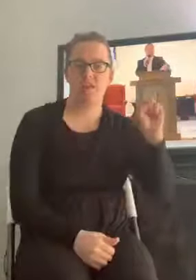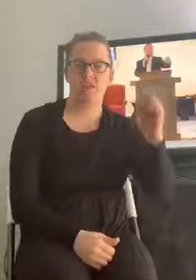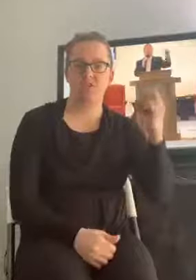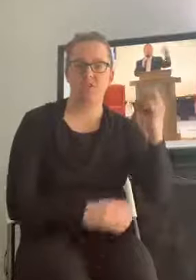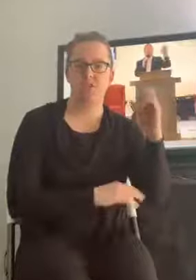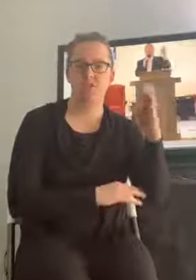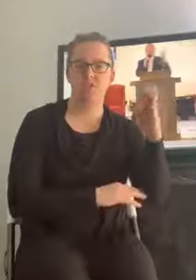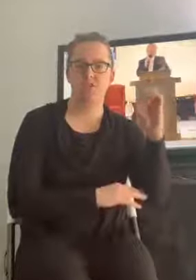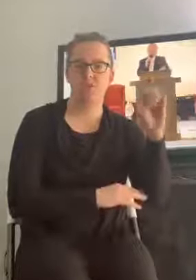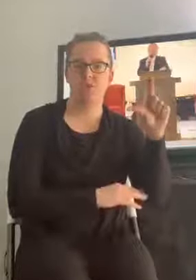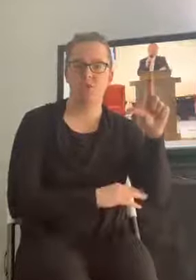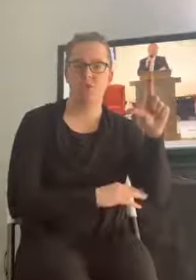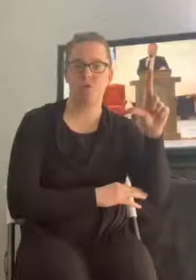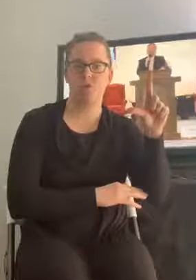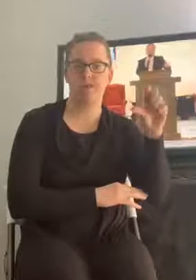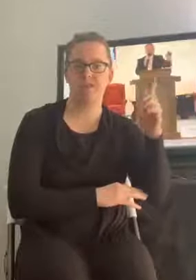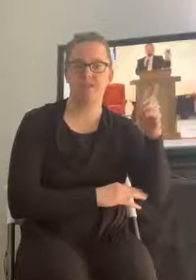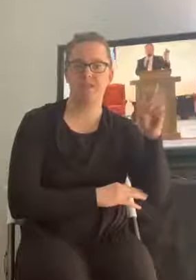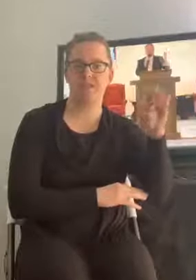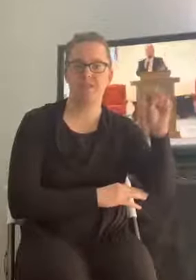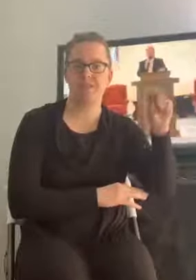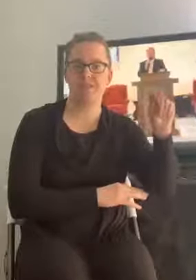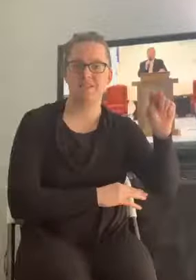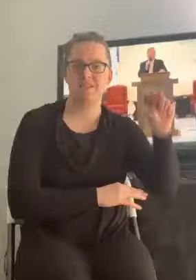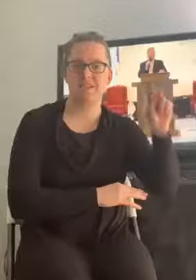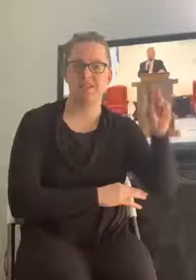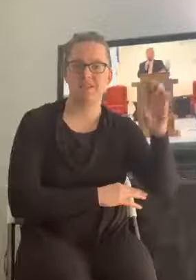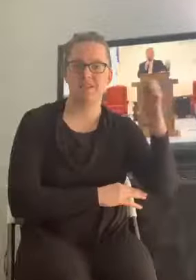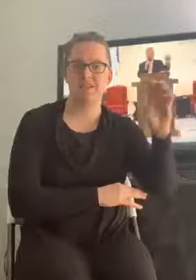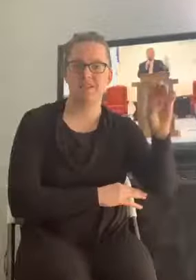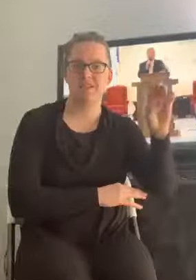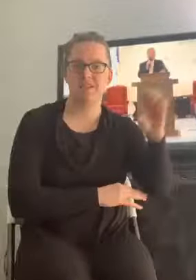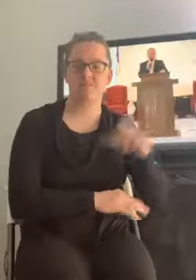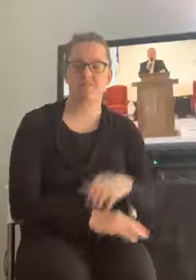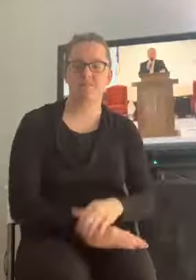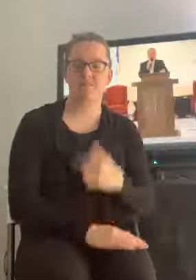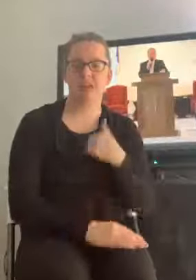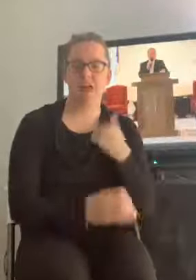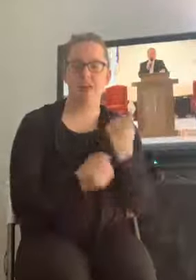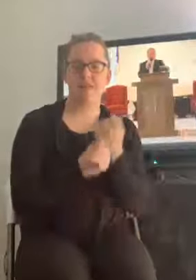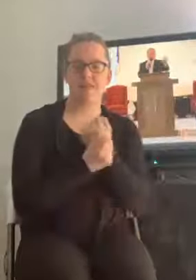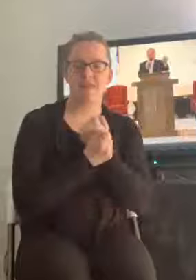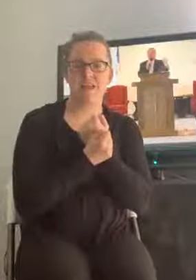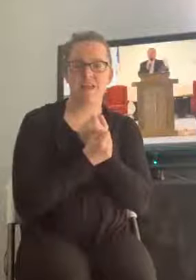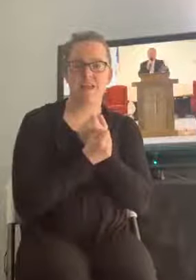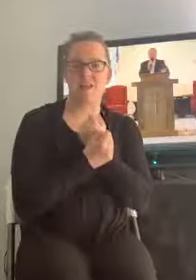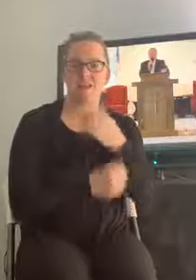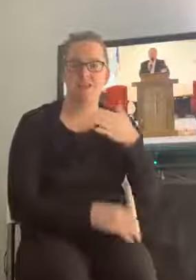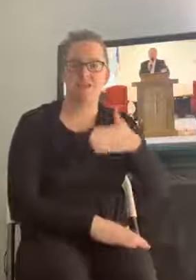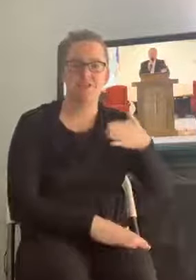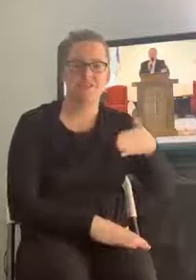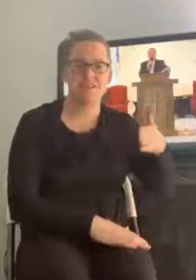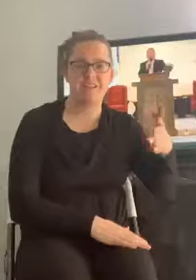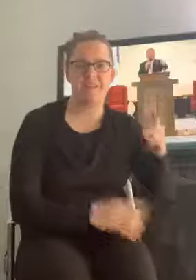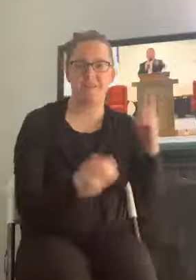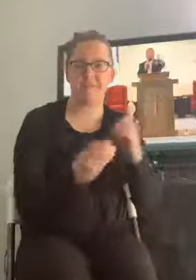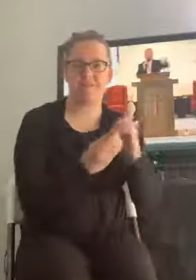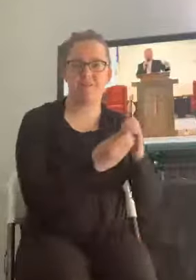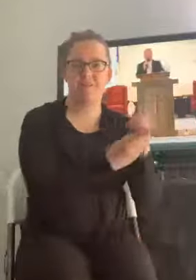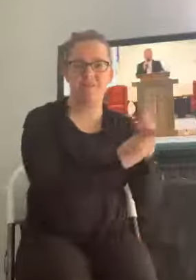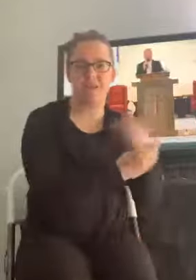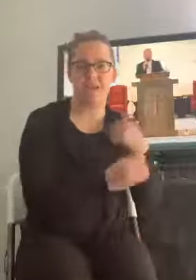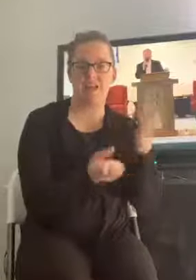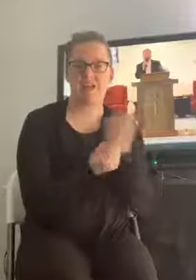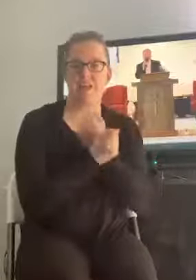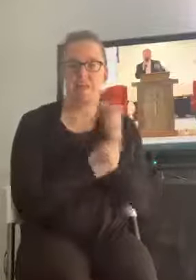crazy, because I love fellowshipping, I love hugging people's necks, I love shaking people's hands. All right. We can't do that anymore. We're spread